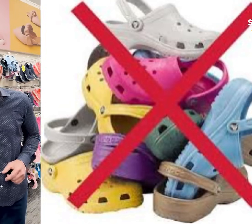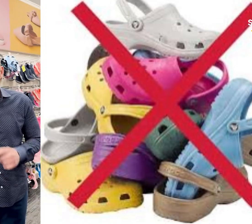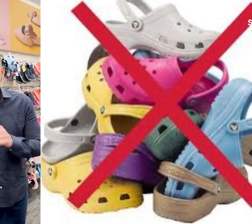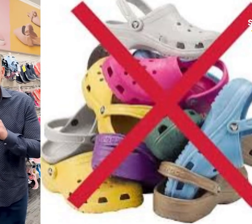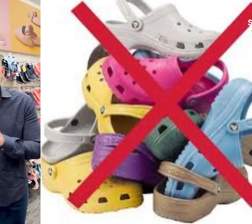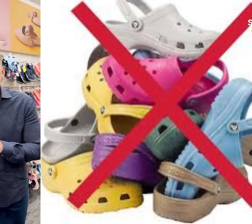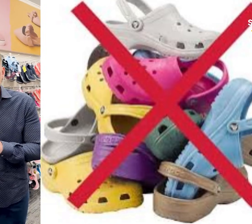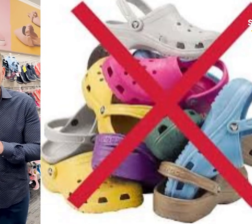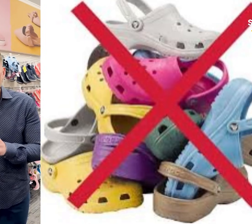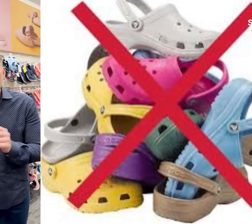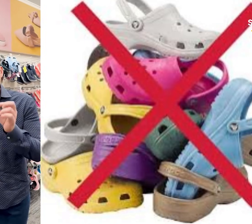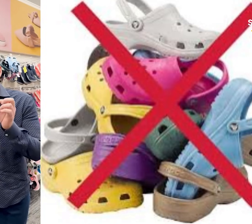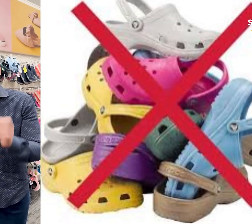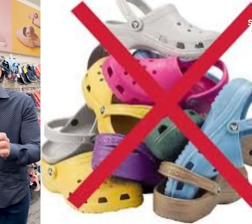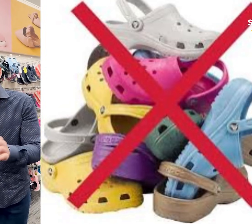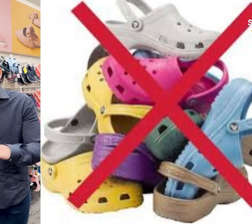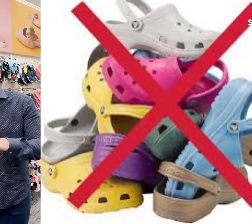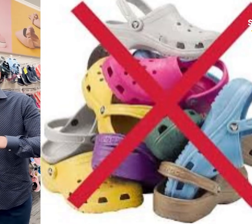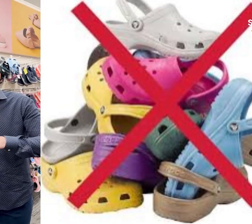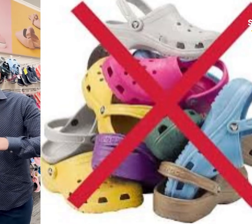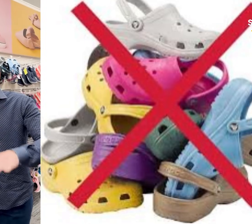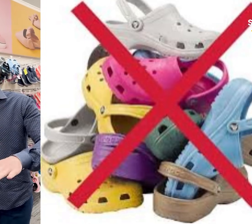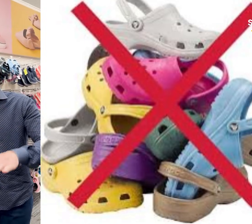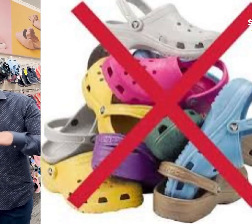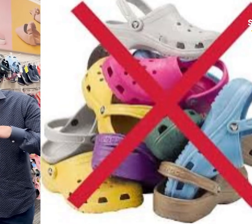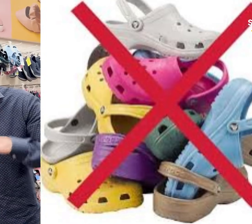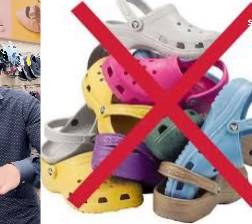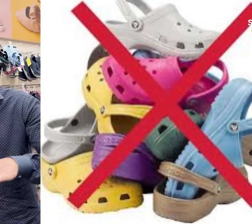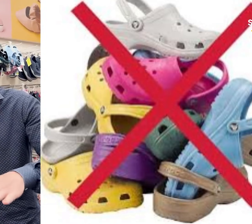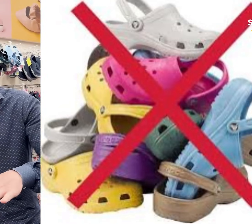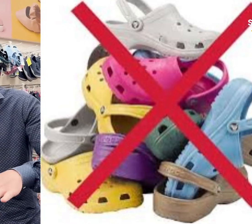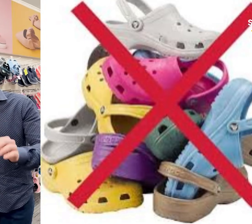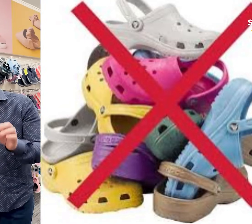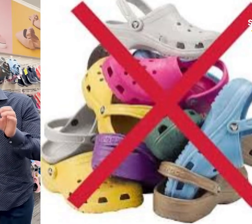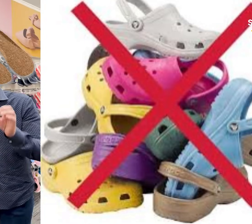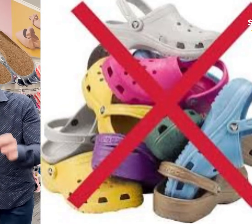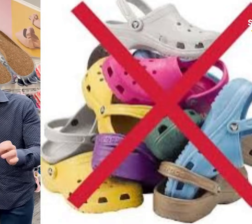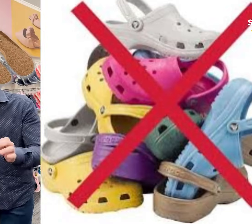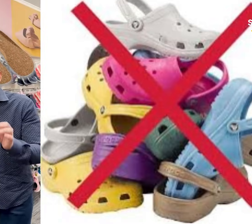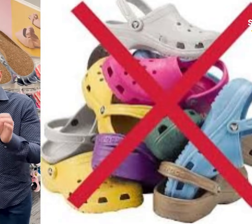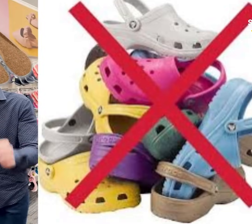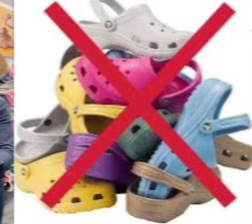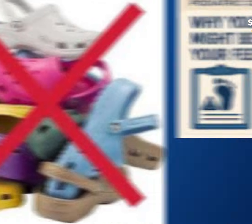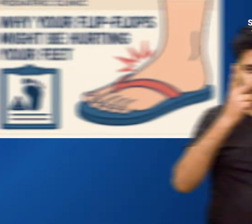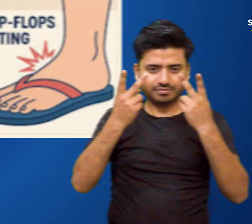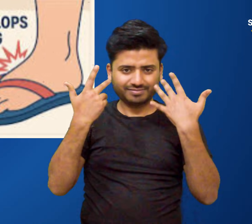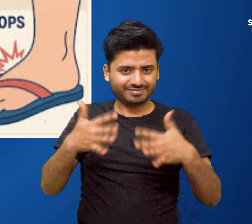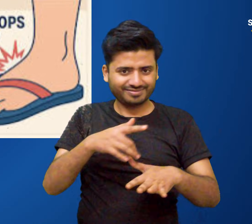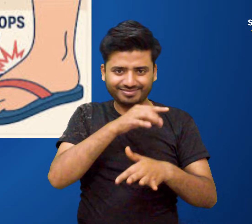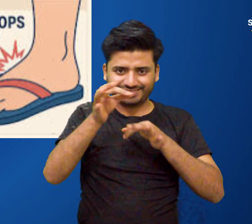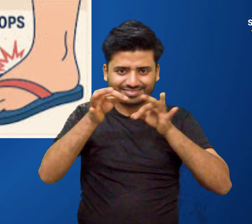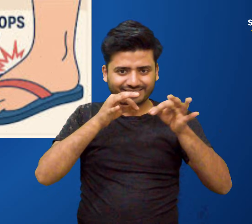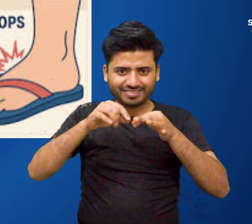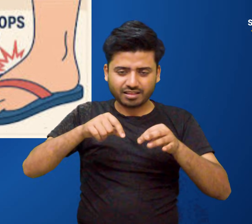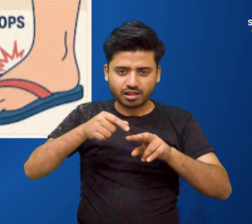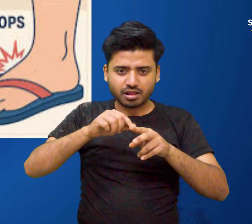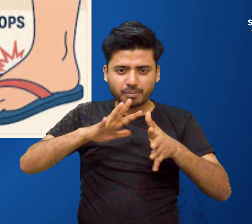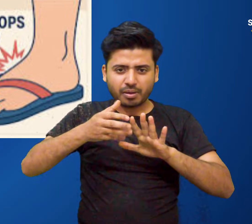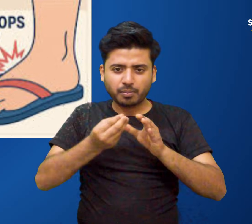children. They may be comfy, but they're toxic, and you can trade them out for zero-drop shoes that have a cork or natural leather base. Your heel and toes should never